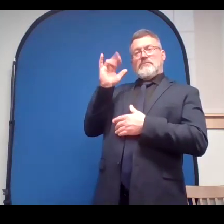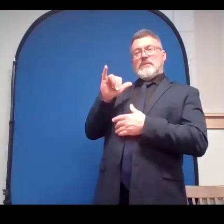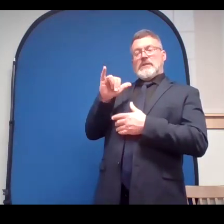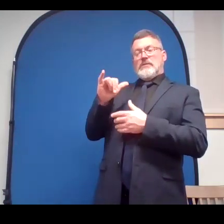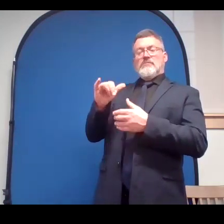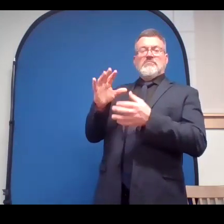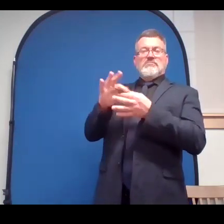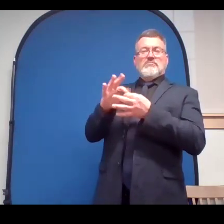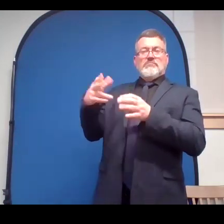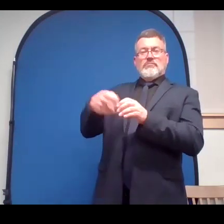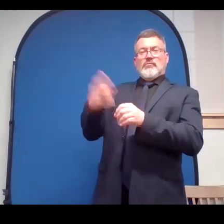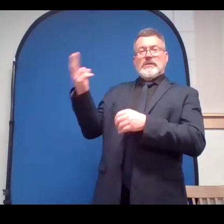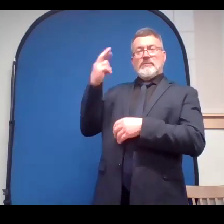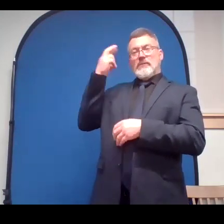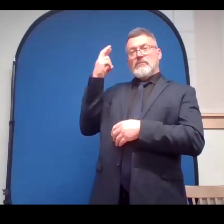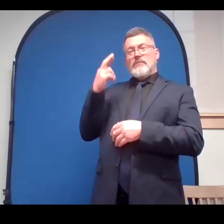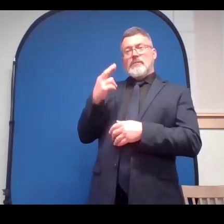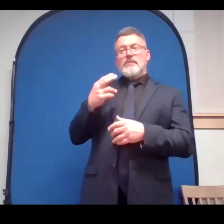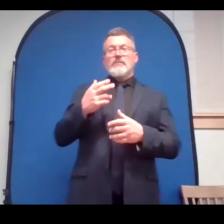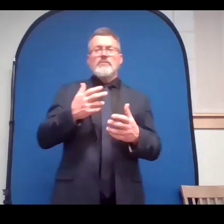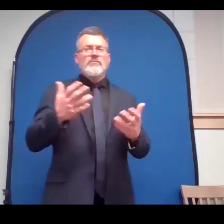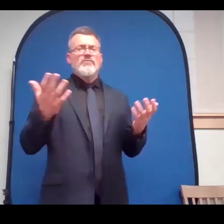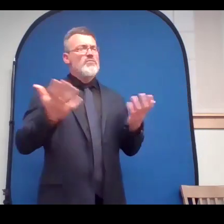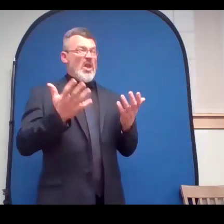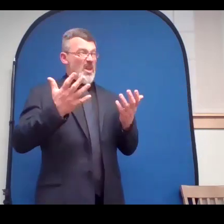psychiatric? According to this, yes.